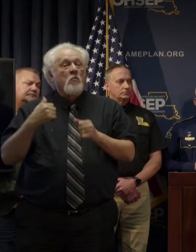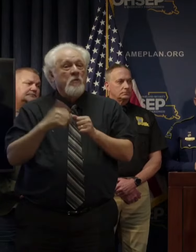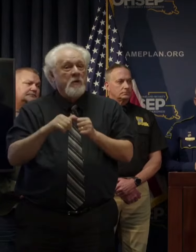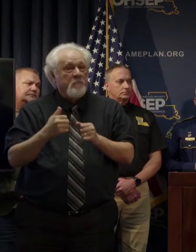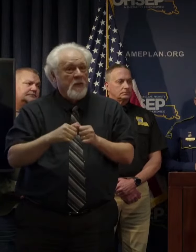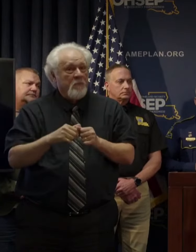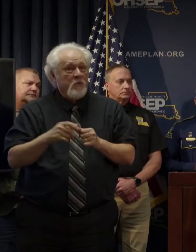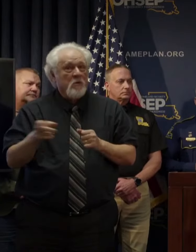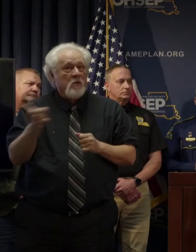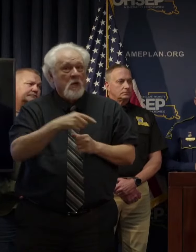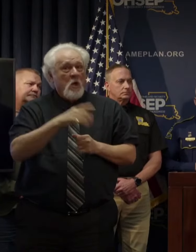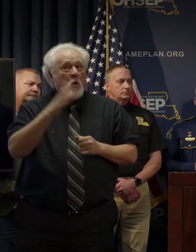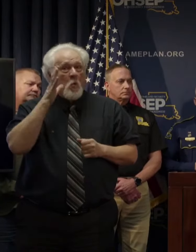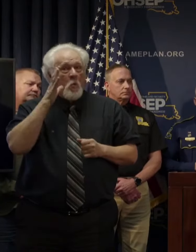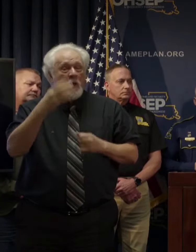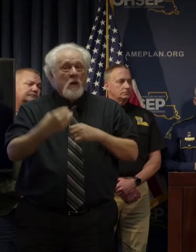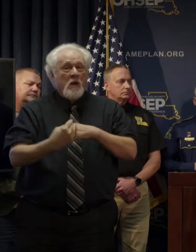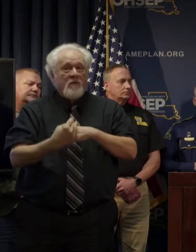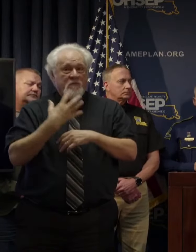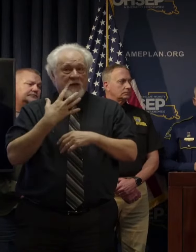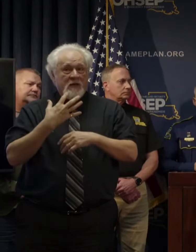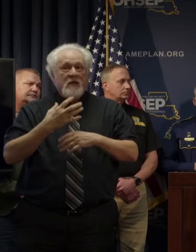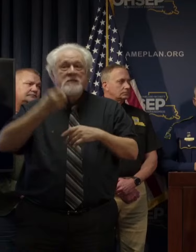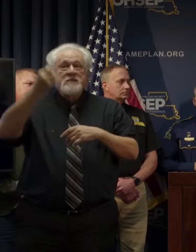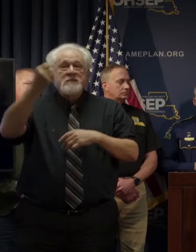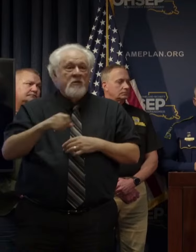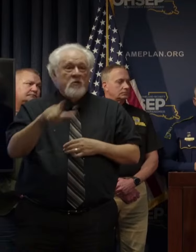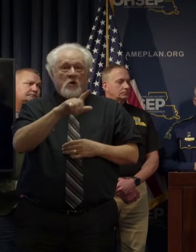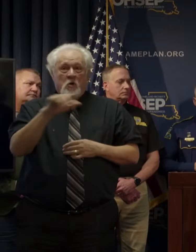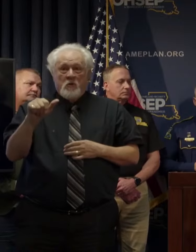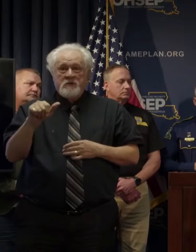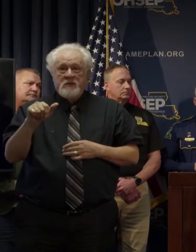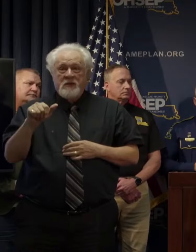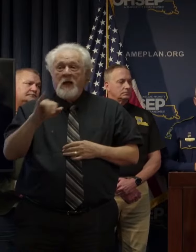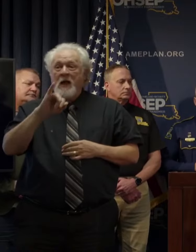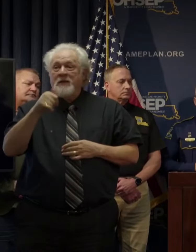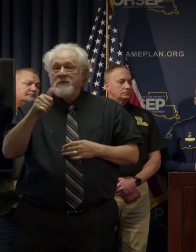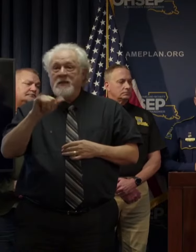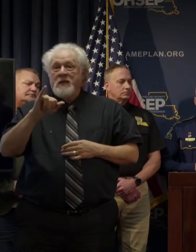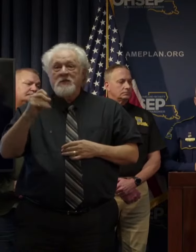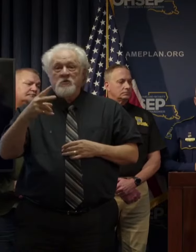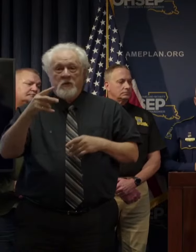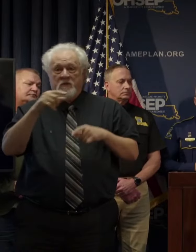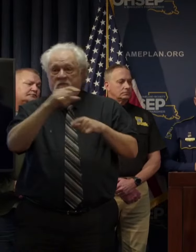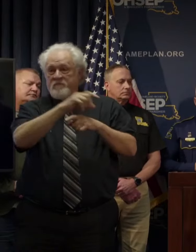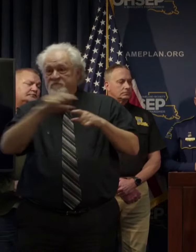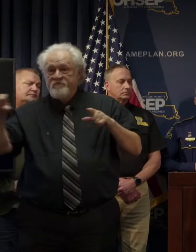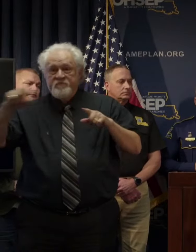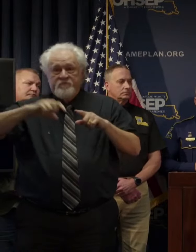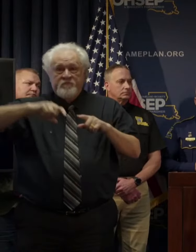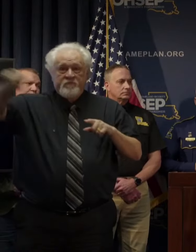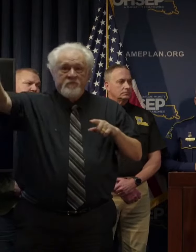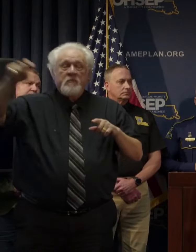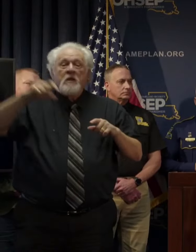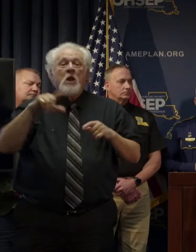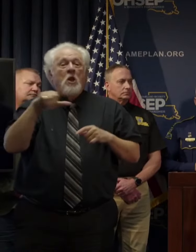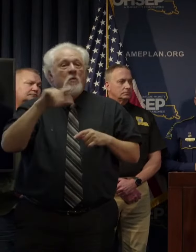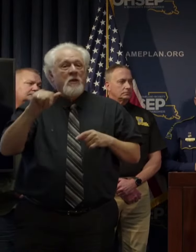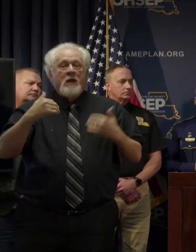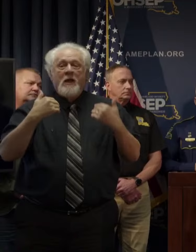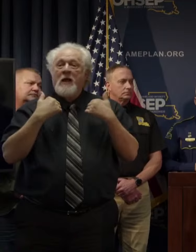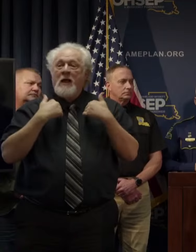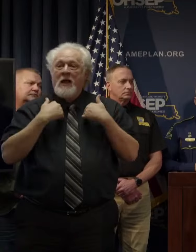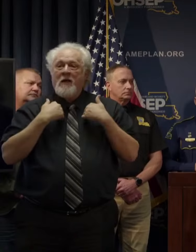again, this event is going to affect southern Louisiana, the I-10, I-12 corridor. Louisiana has